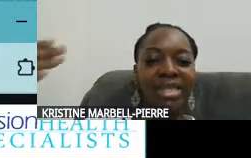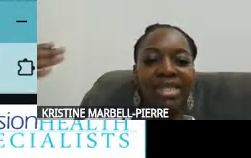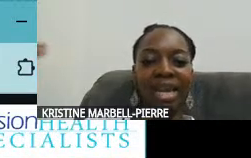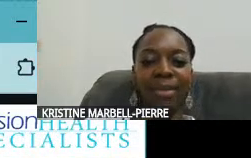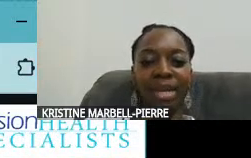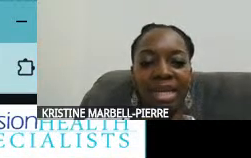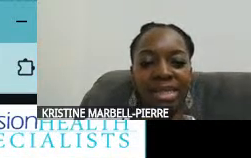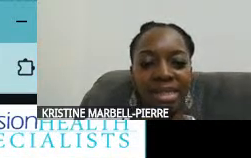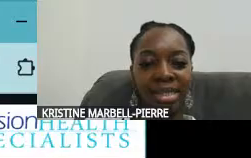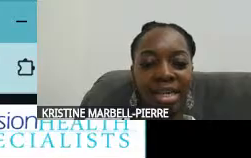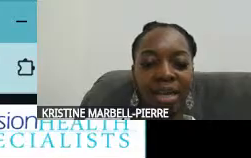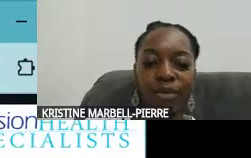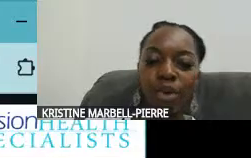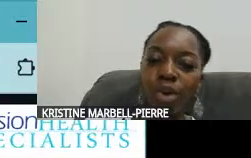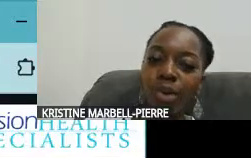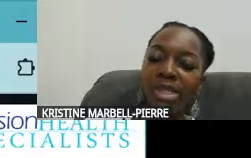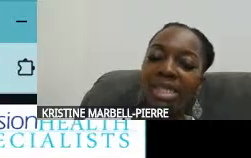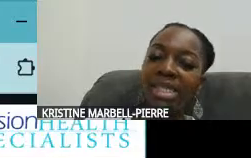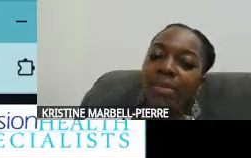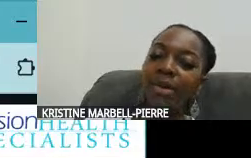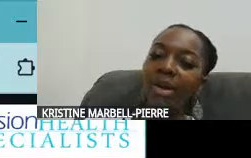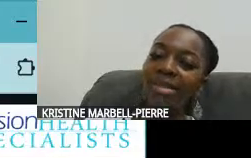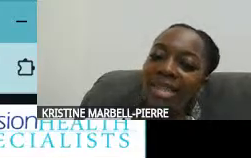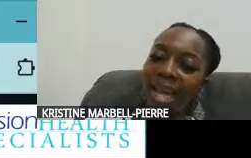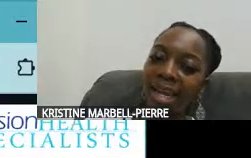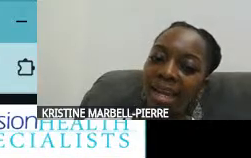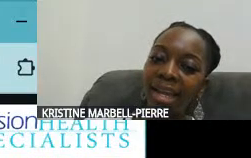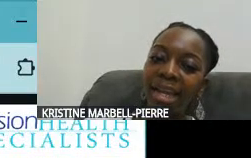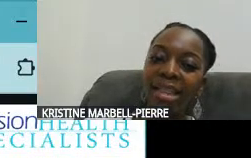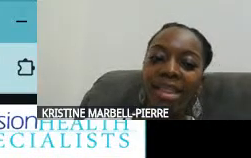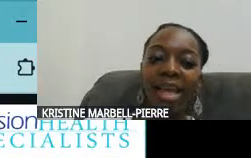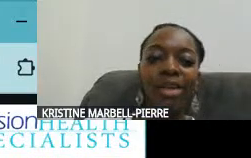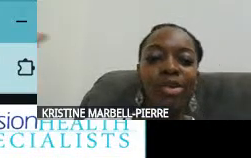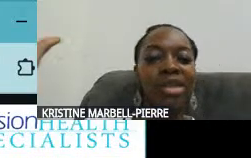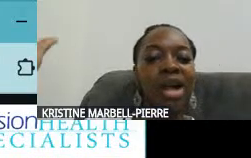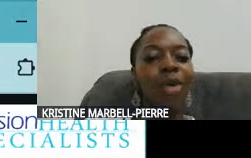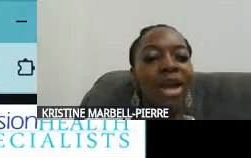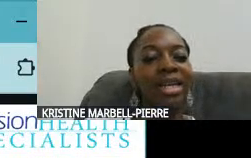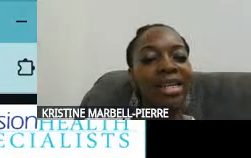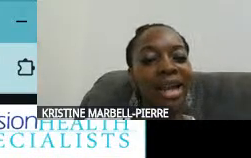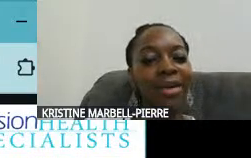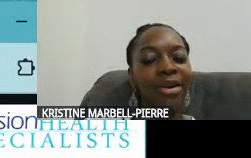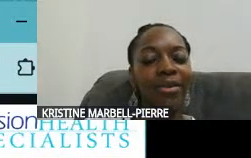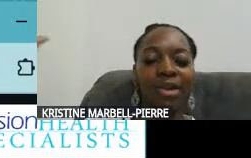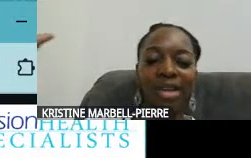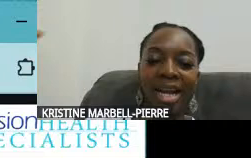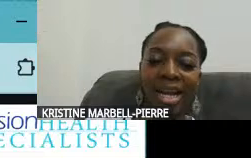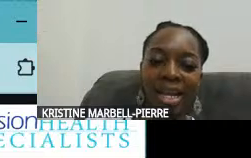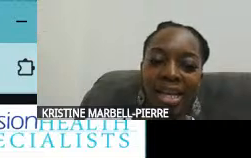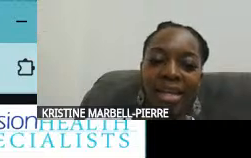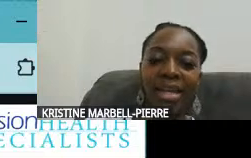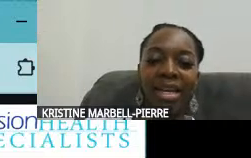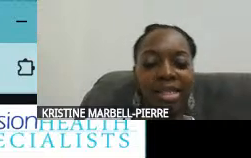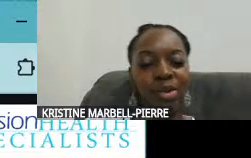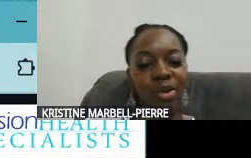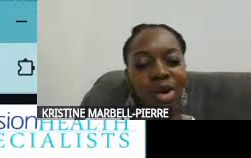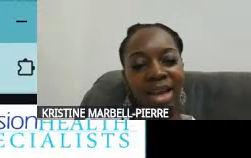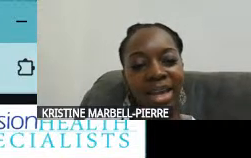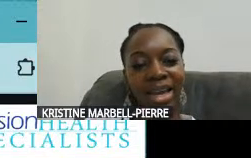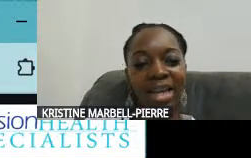a sameness. If you know you want to sleep around 10, then you start winding down around 9.